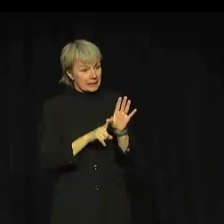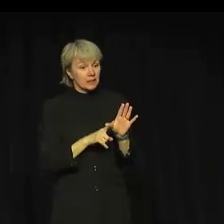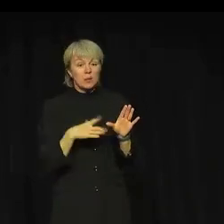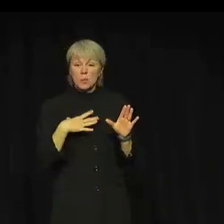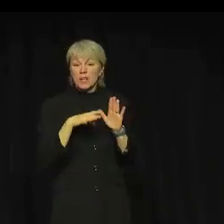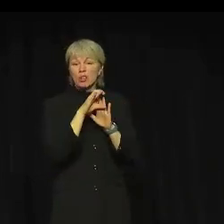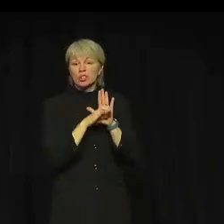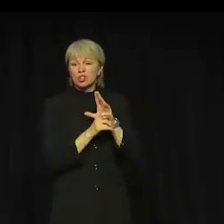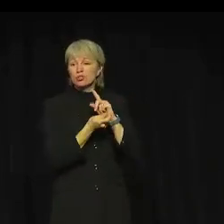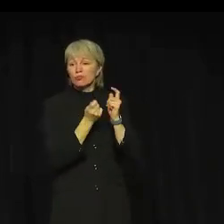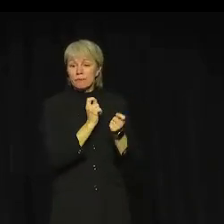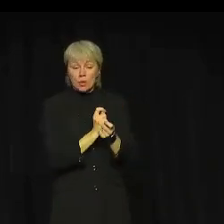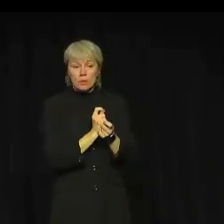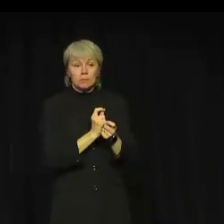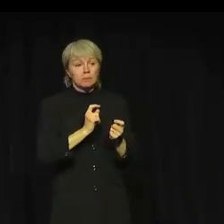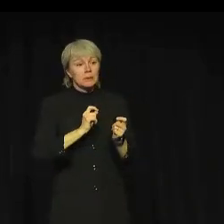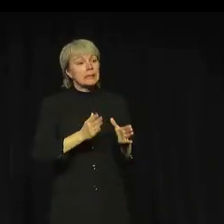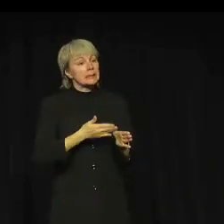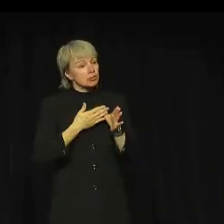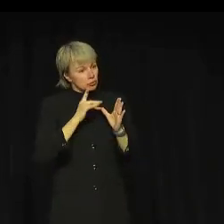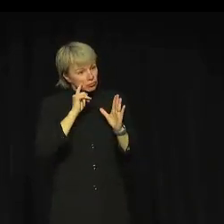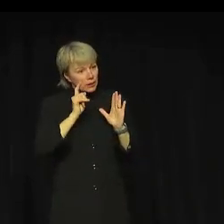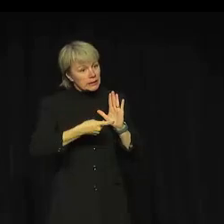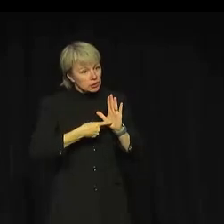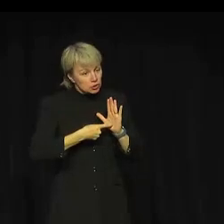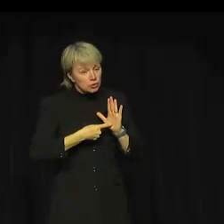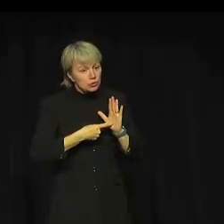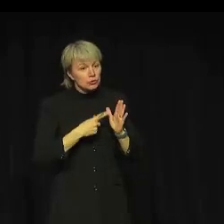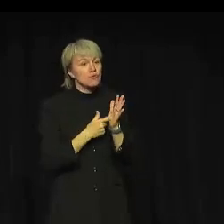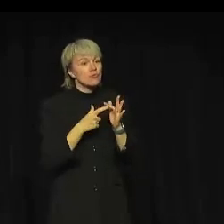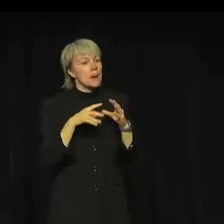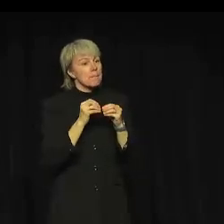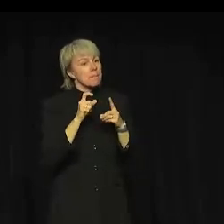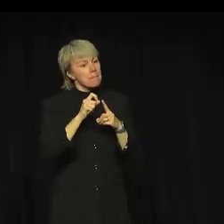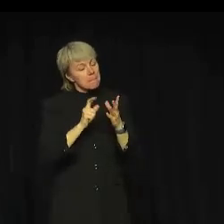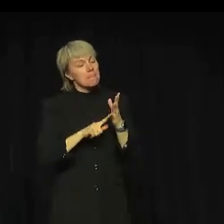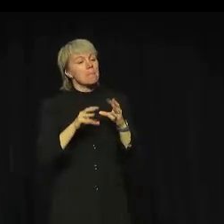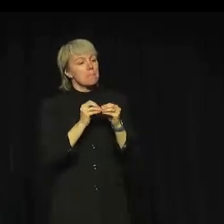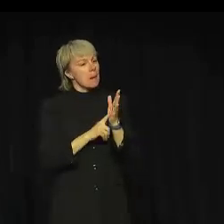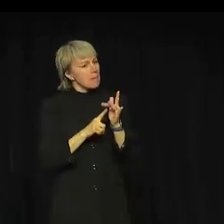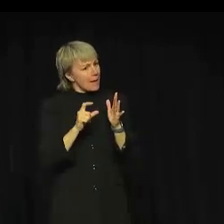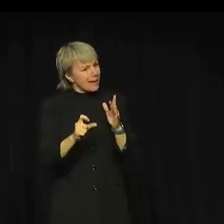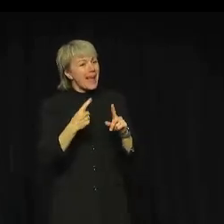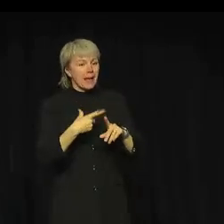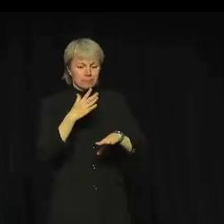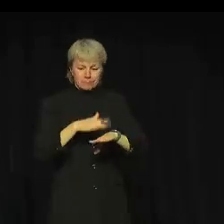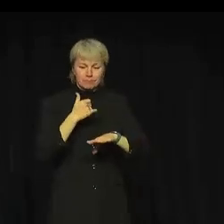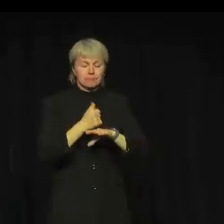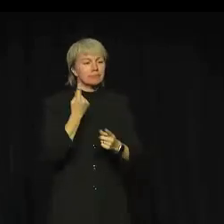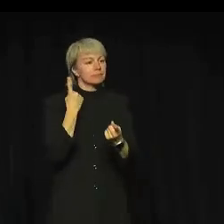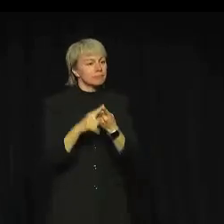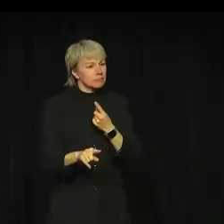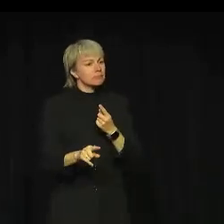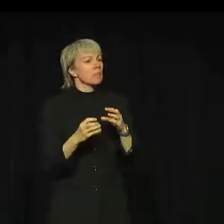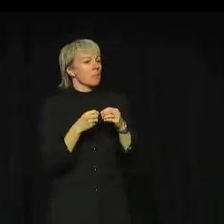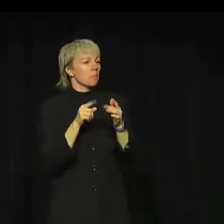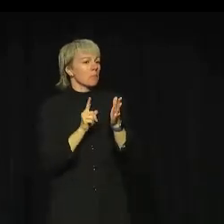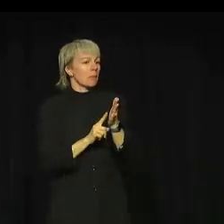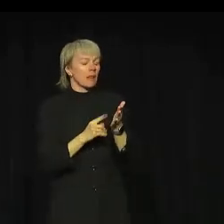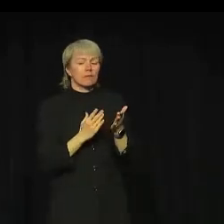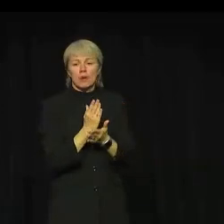reform, Indigenous recognition, a republic, and the creation of a Bill of Rights.